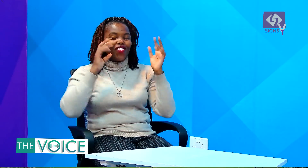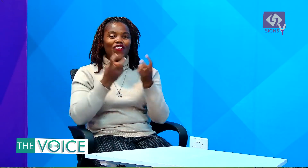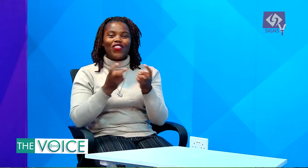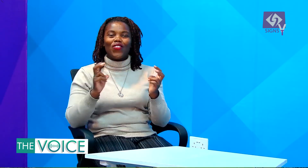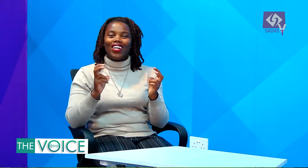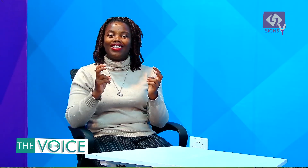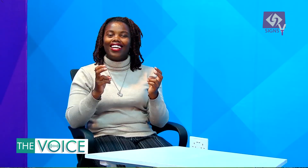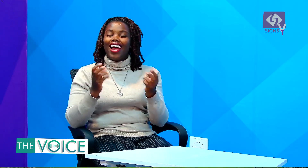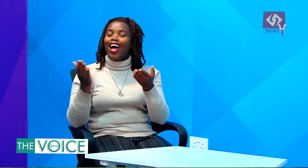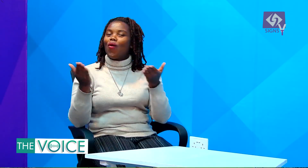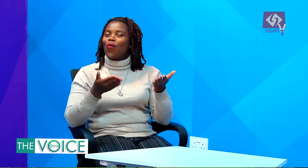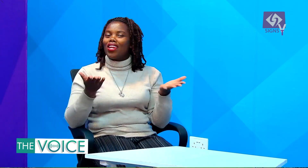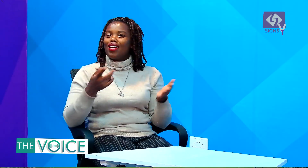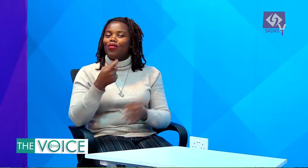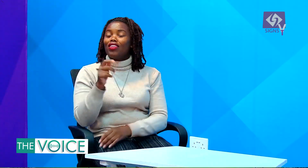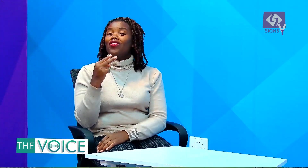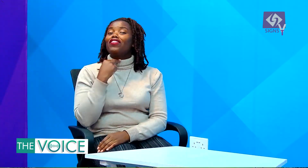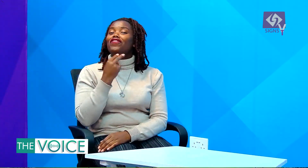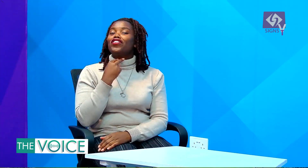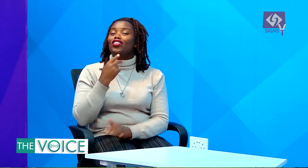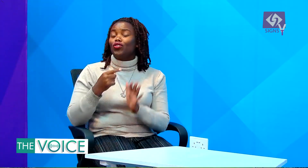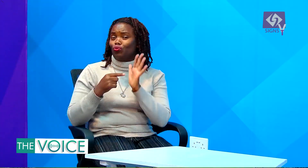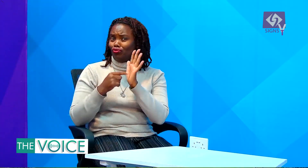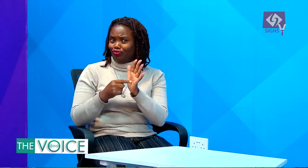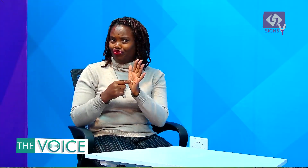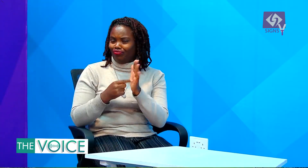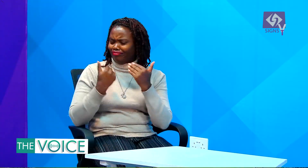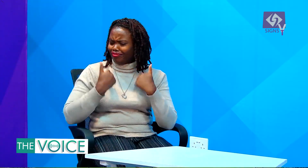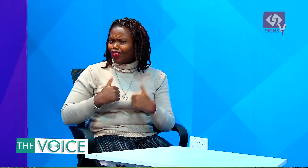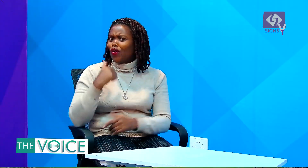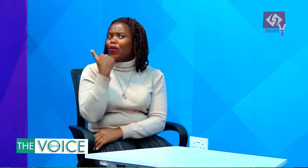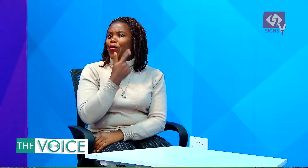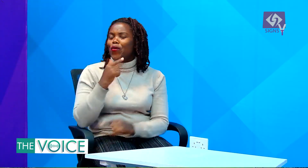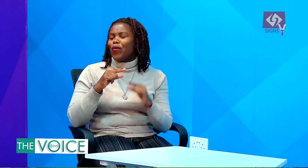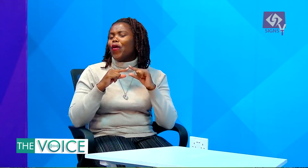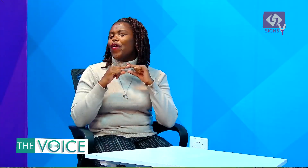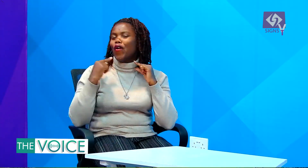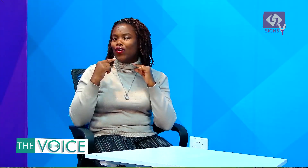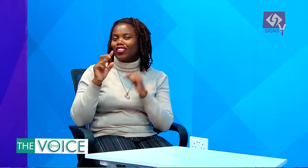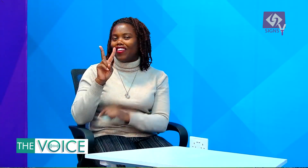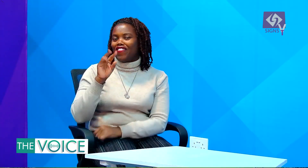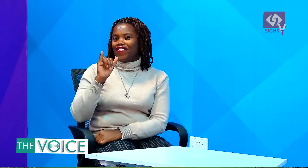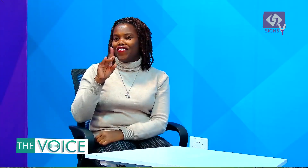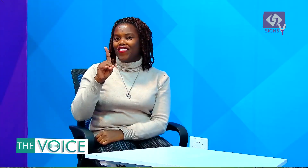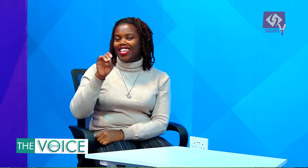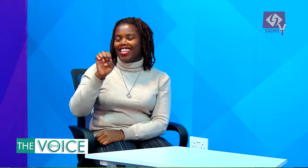Hello viewers, welcome to the Voice Show. My name is Videlis Njoki